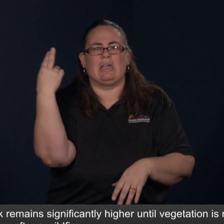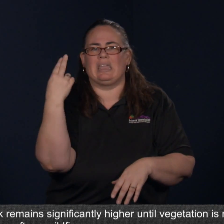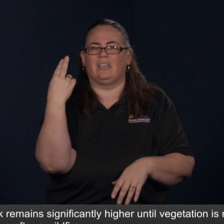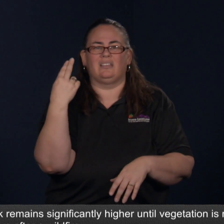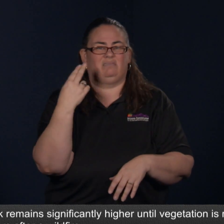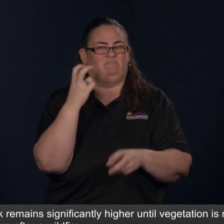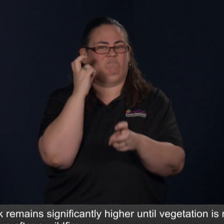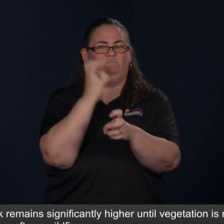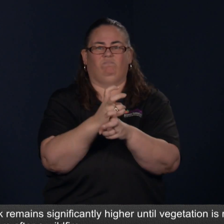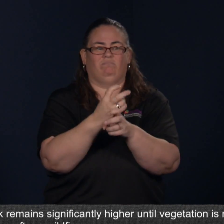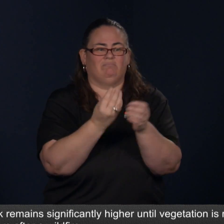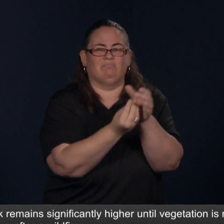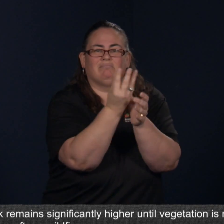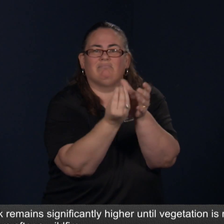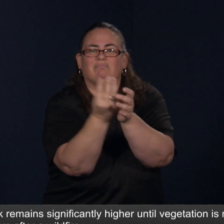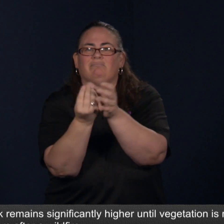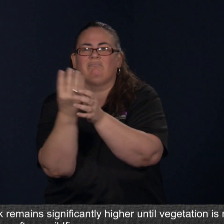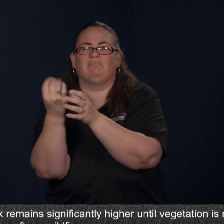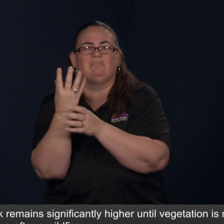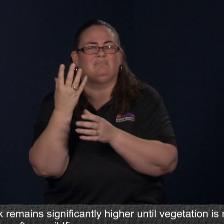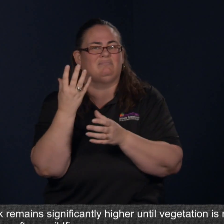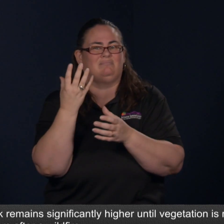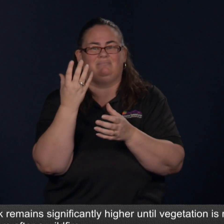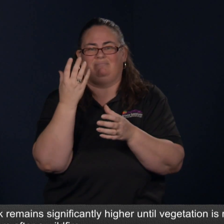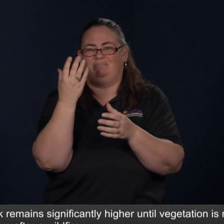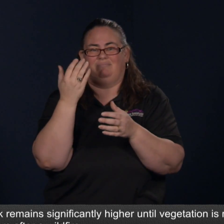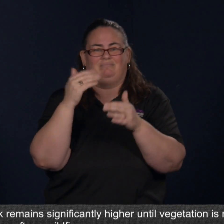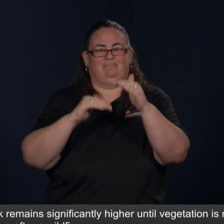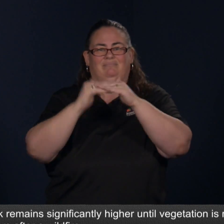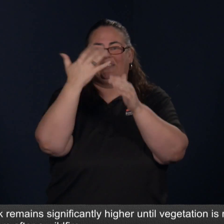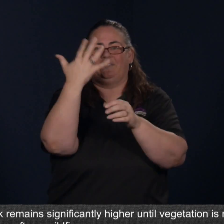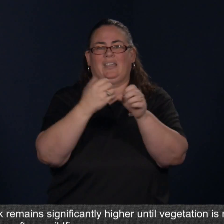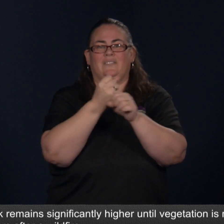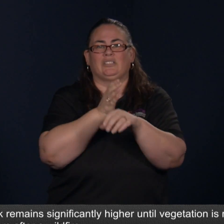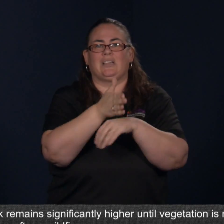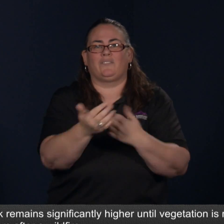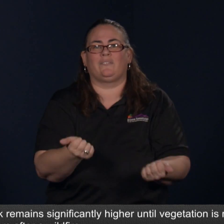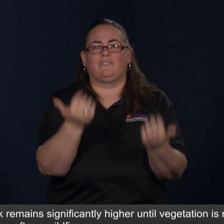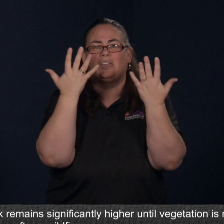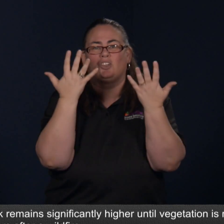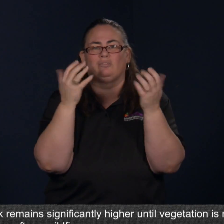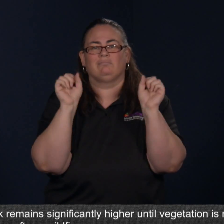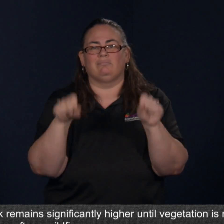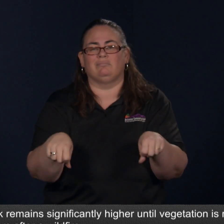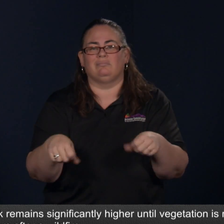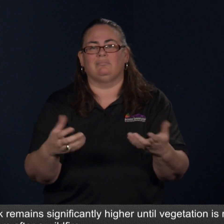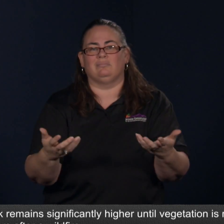The risk remains significantly higher until vegetation is restored, up to 5 years after a